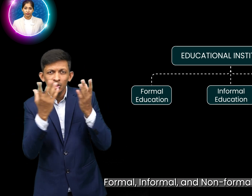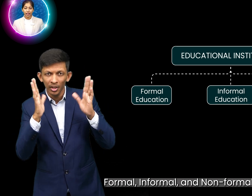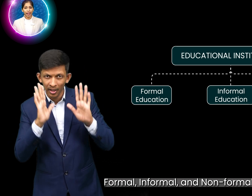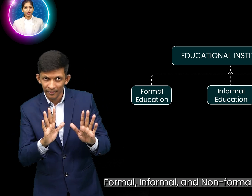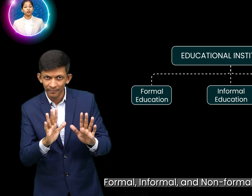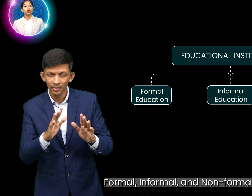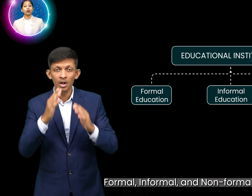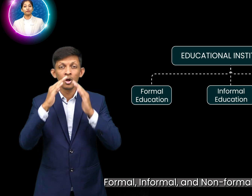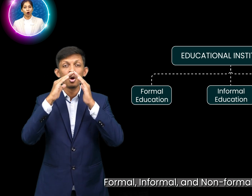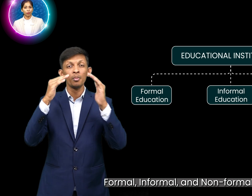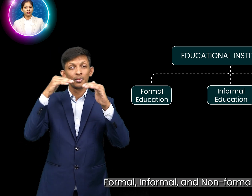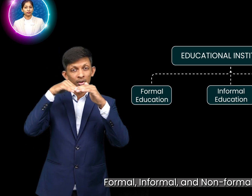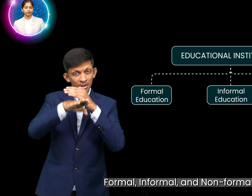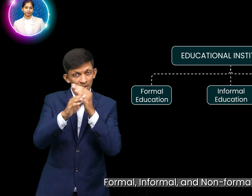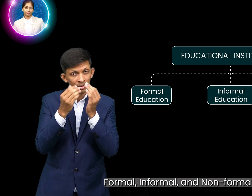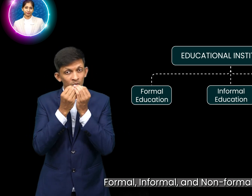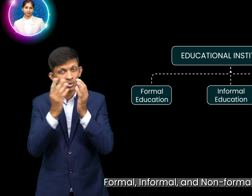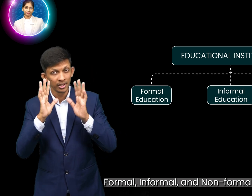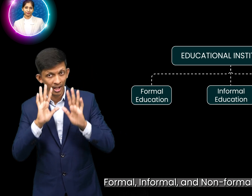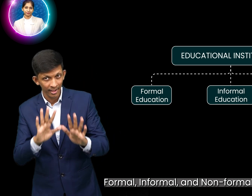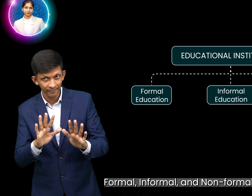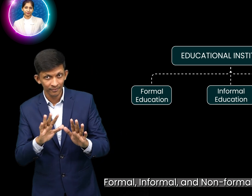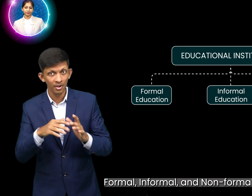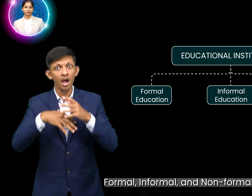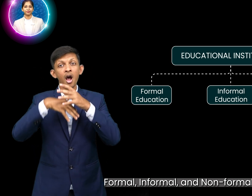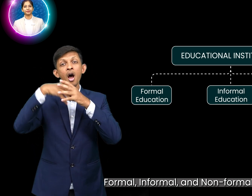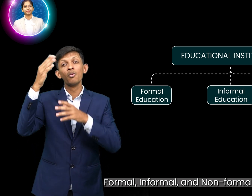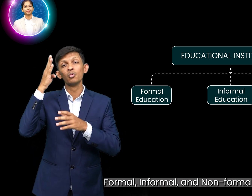informal, and non-formal.